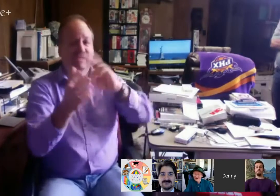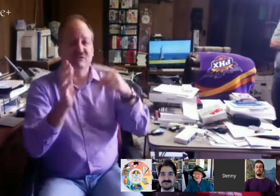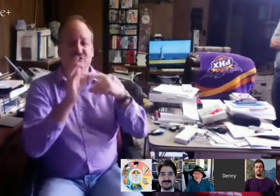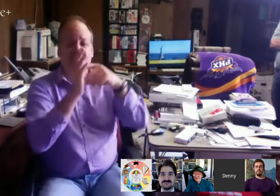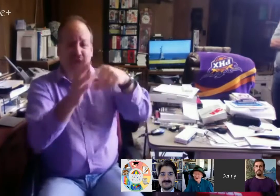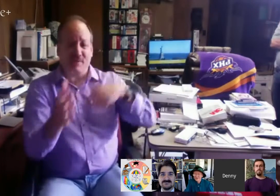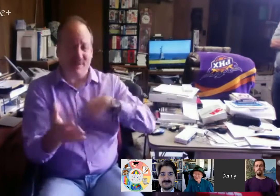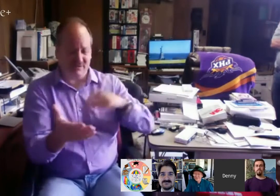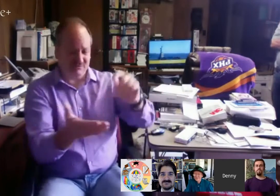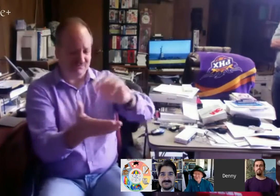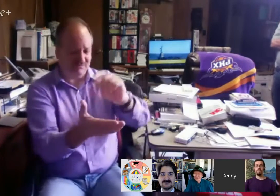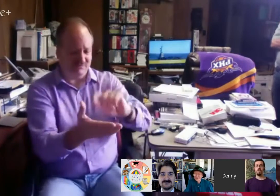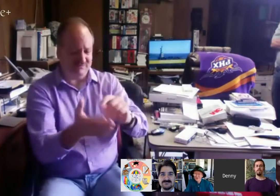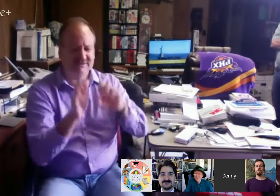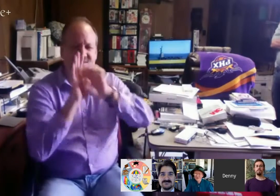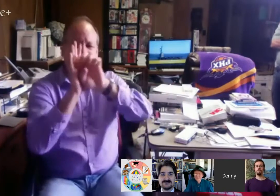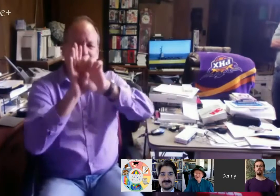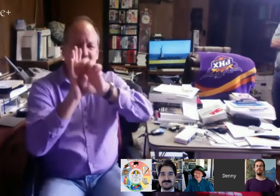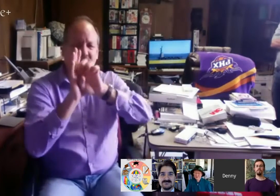out. Oh,